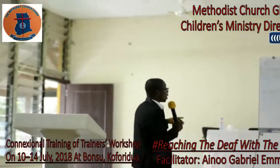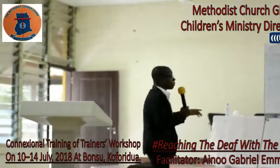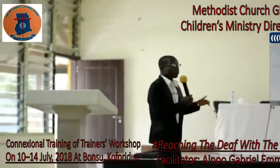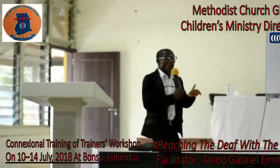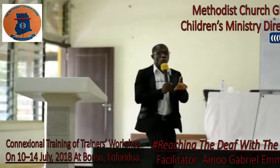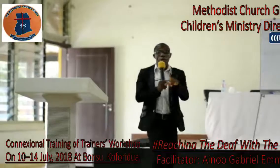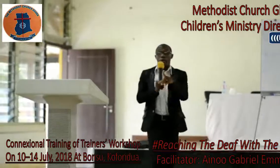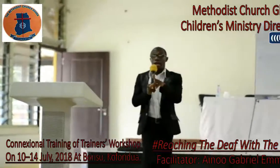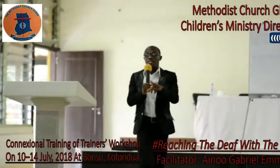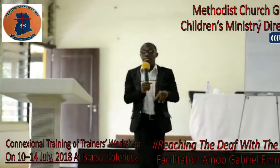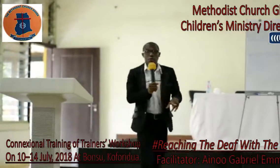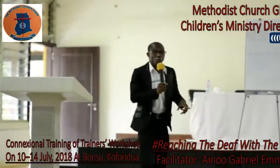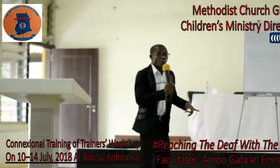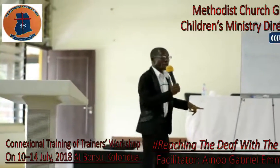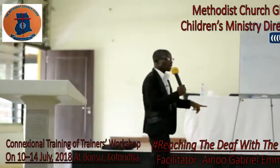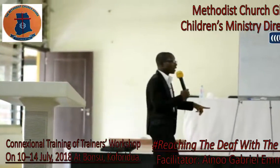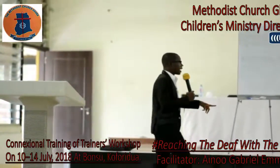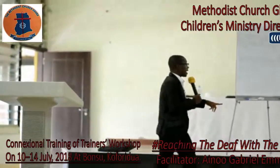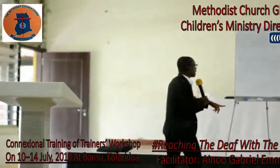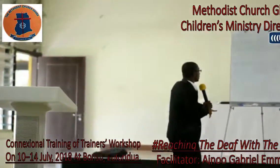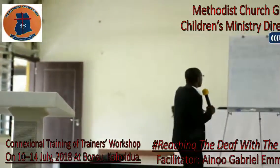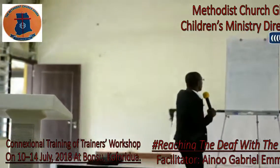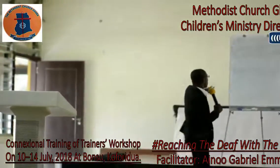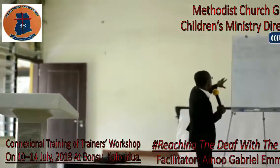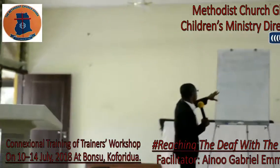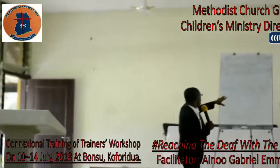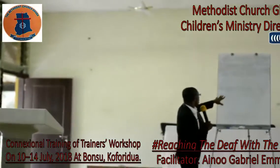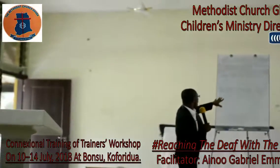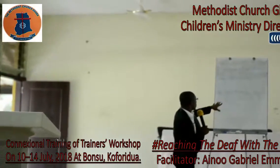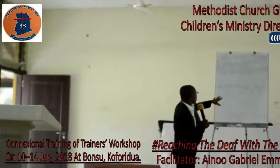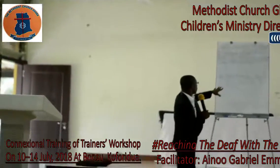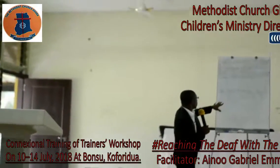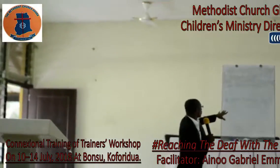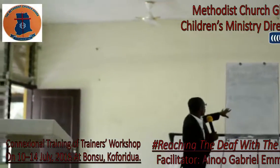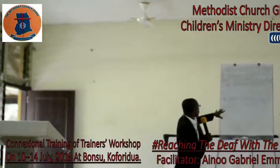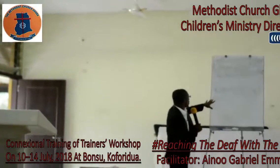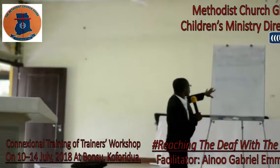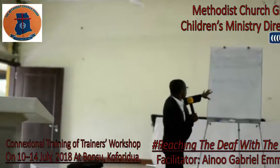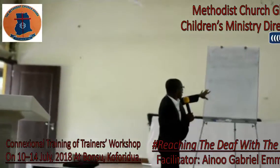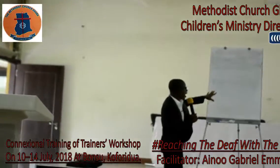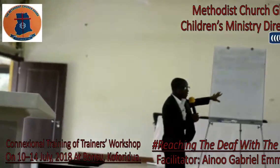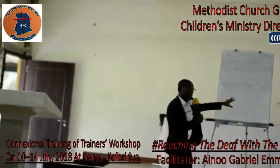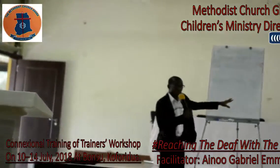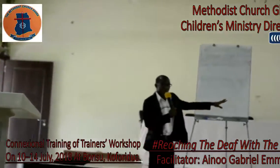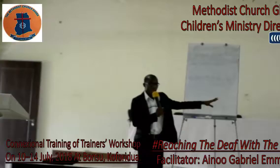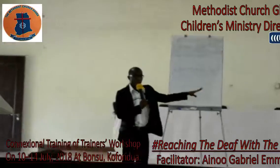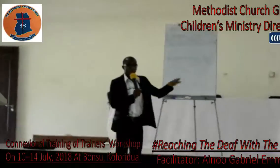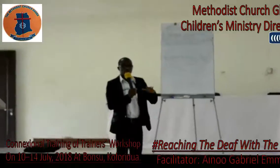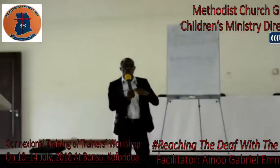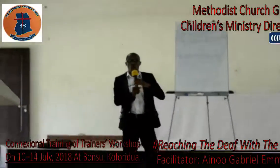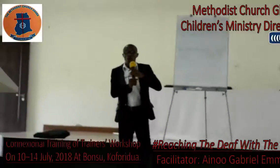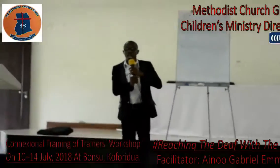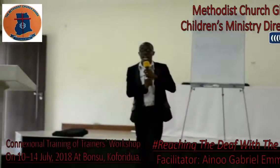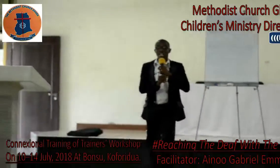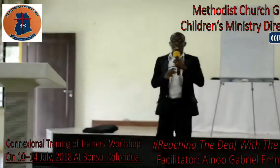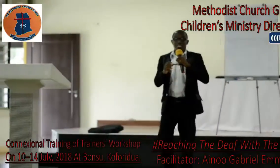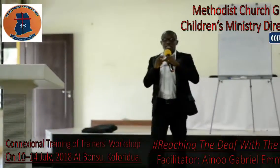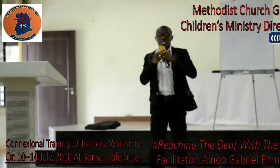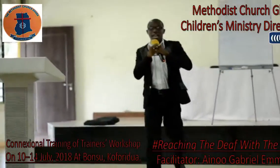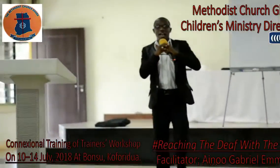This is how we clap. Okay. So before we were looking at read your Bible, pray every day. So we learned the